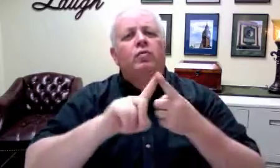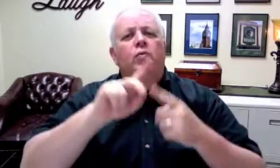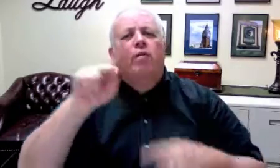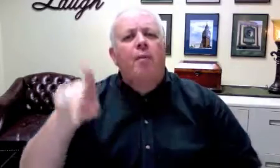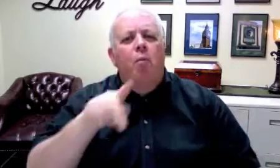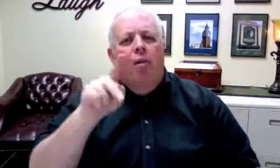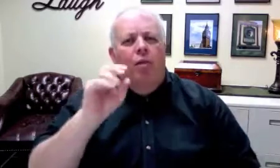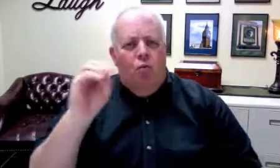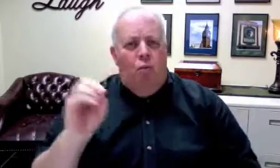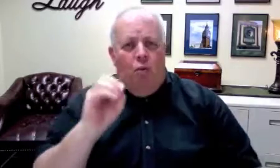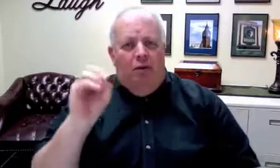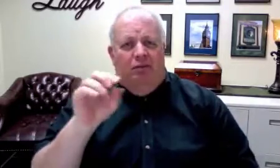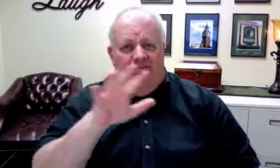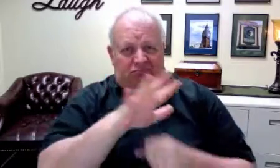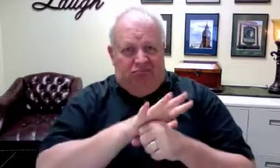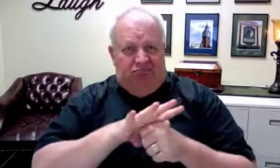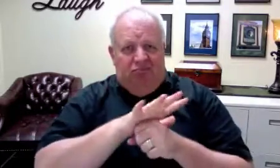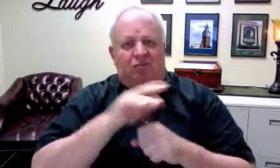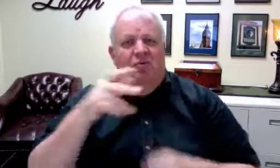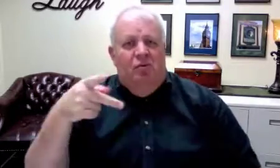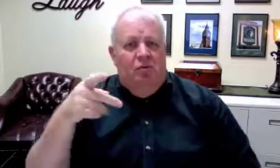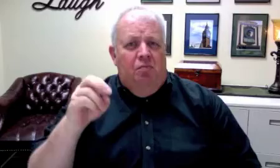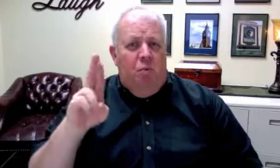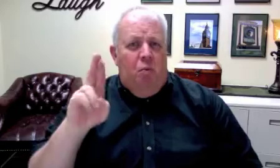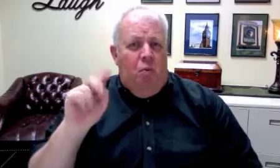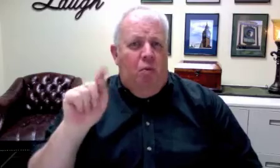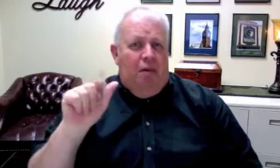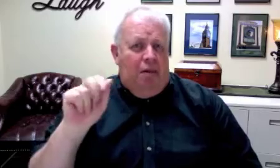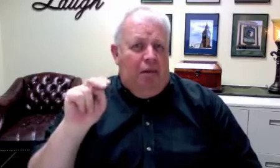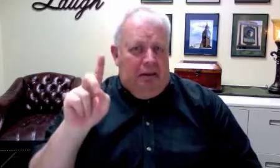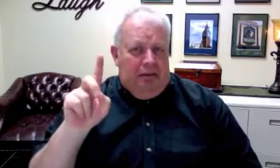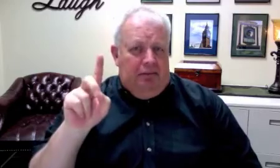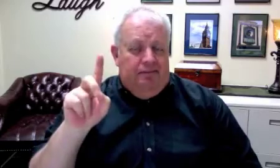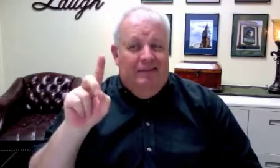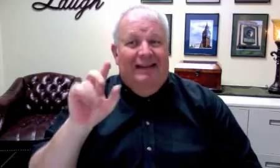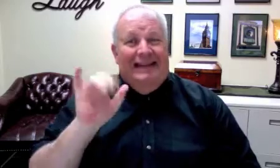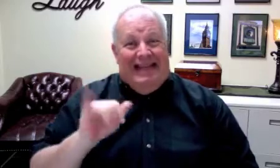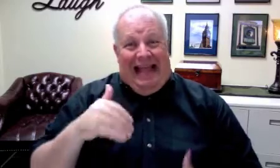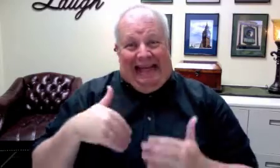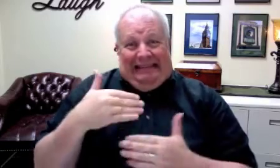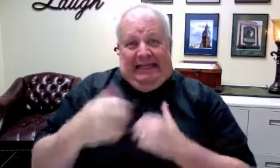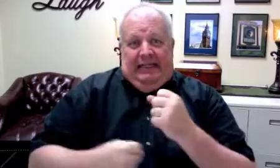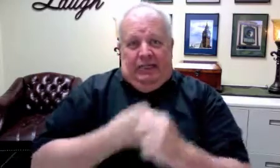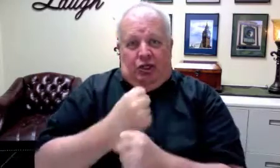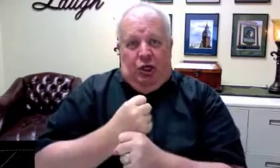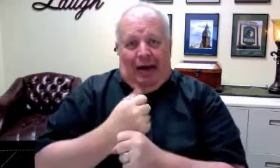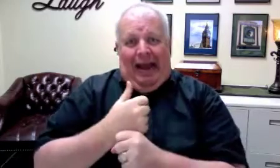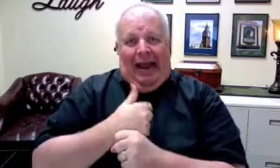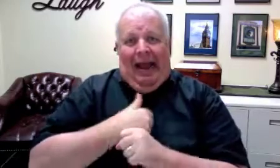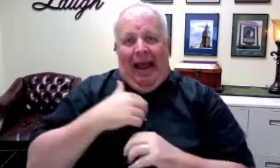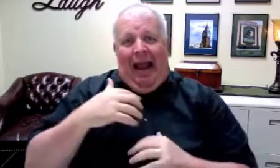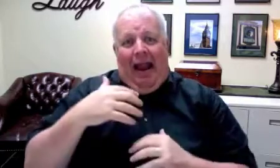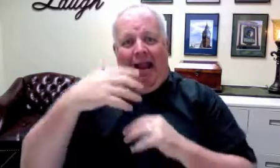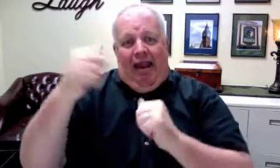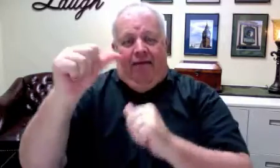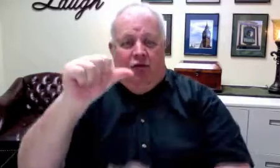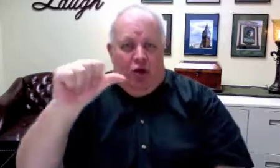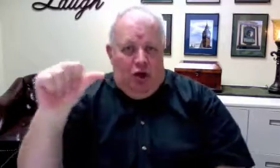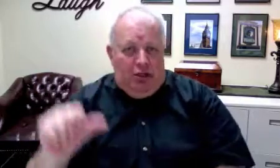The following year, I left Austin for Lubbock, and 5 years later,